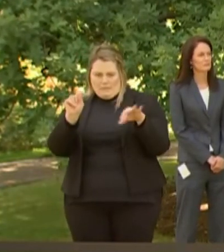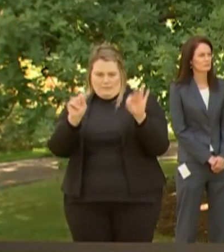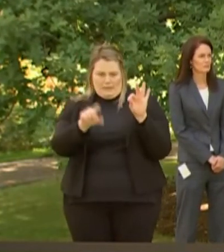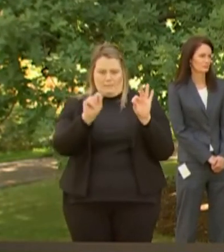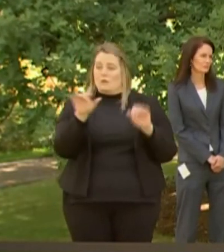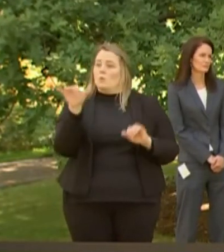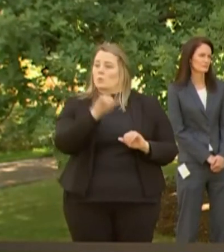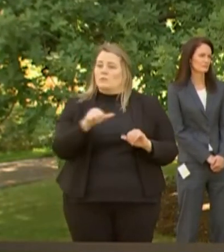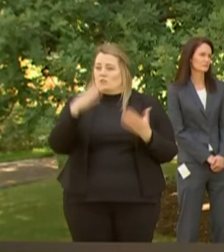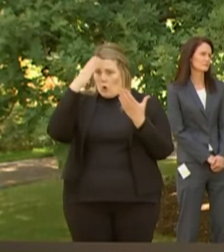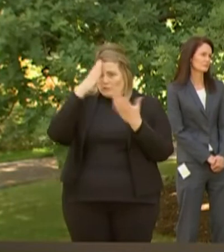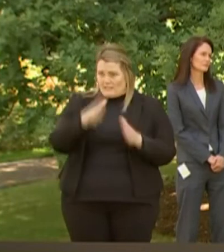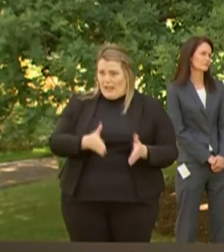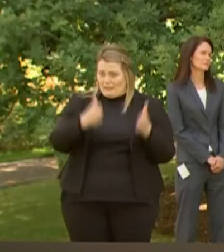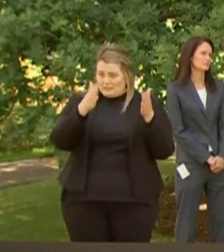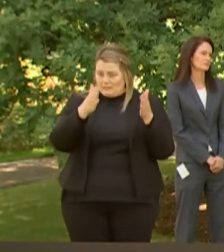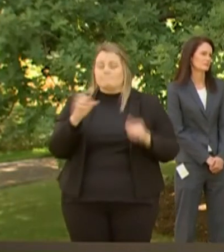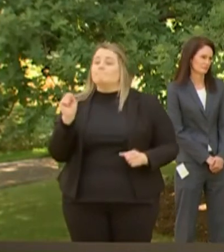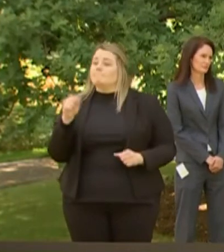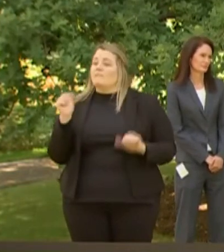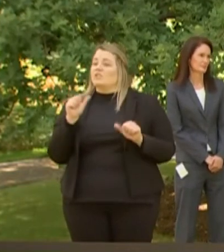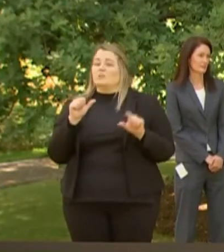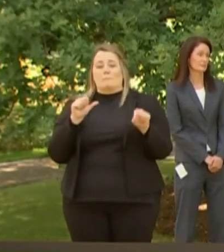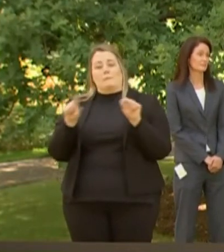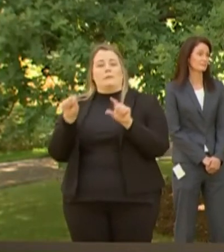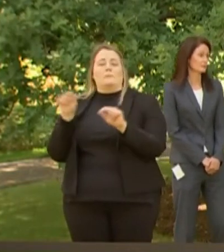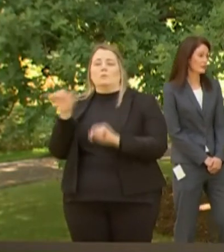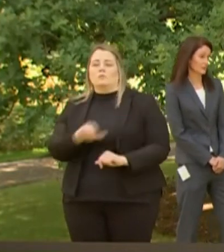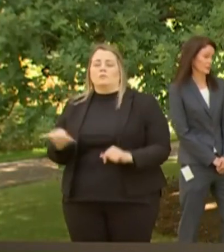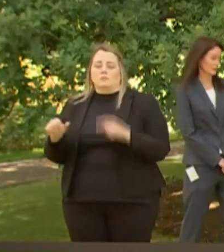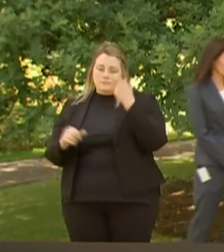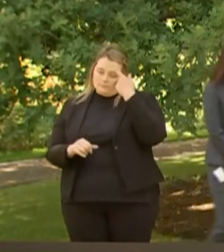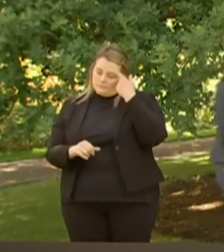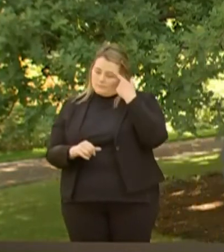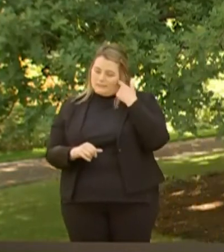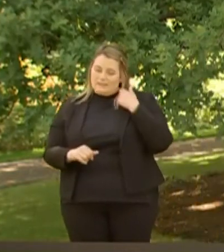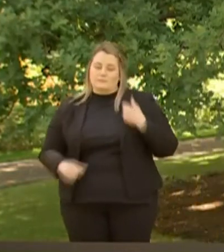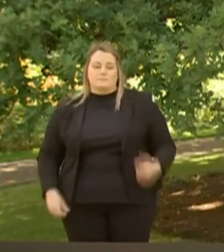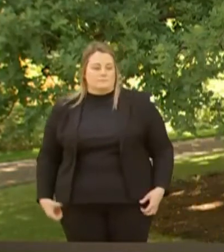They have been picked. I'm happy for Emma to take you through that if you would like to do that. Emma, do you want to do that?